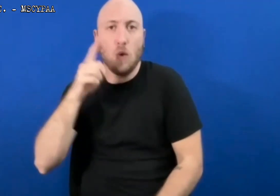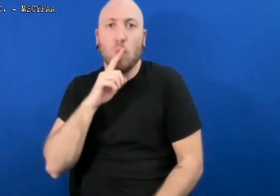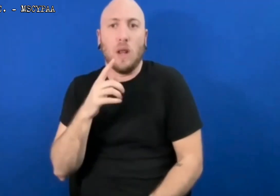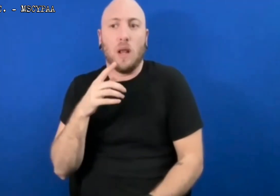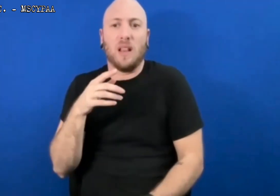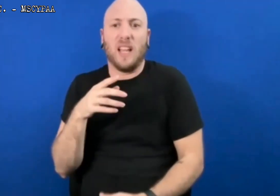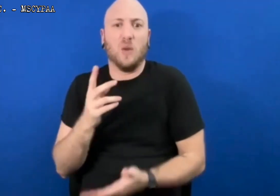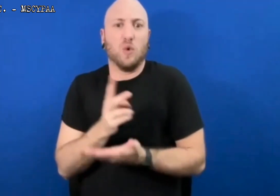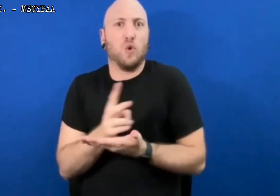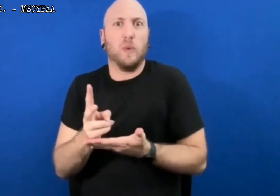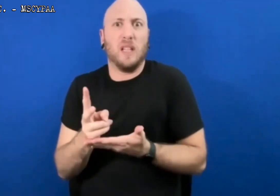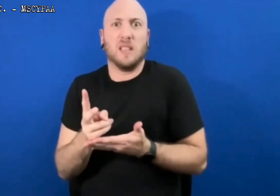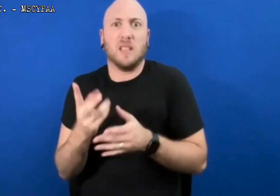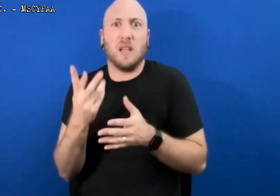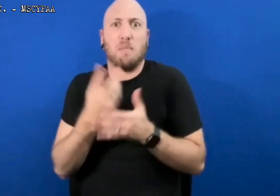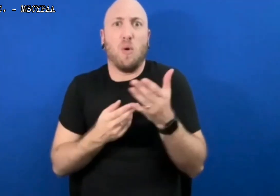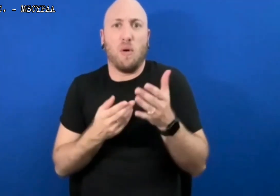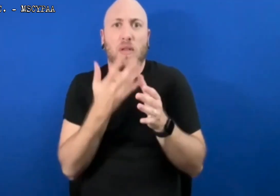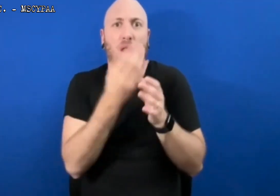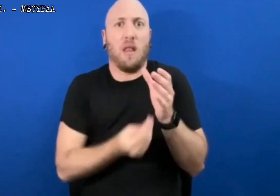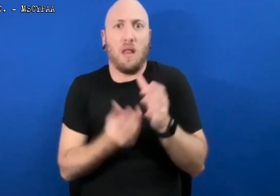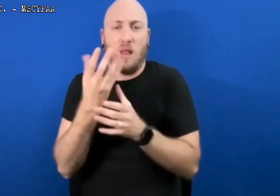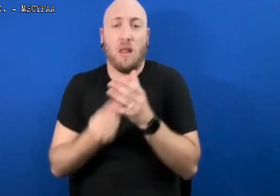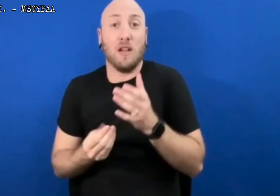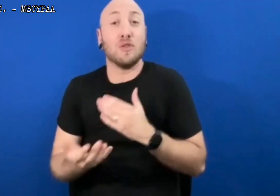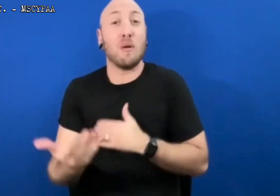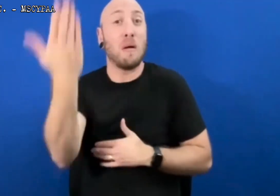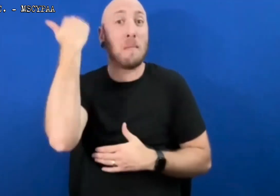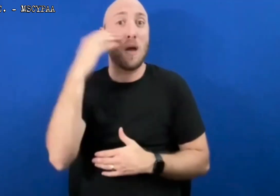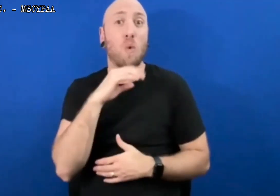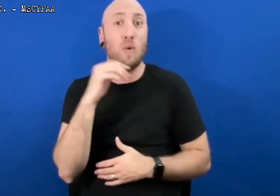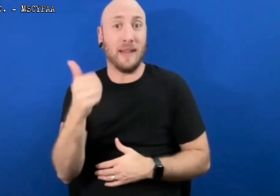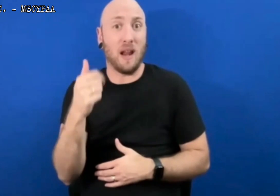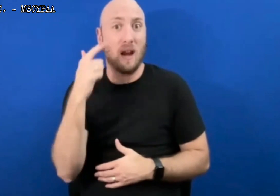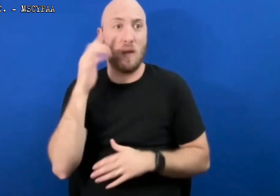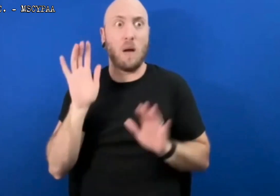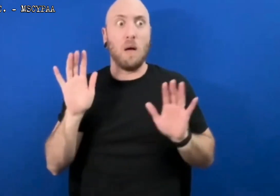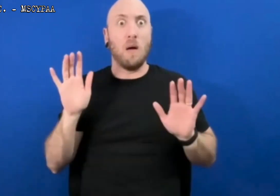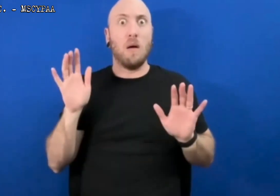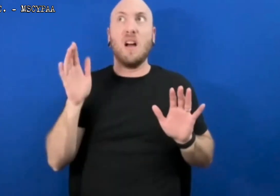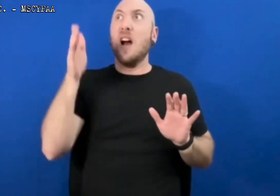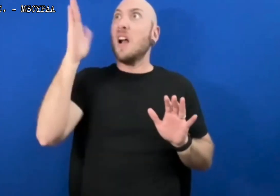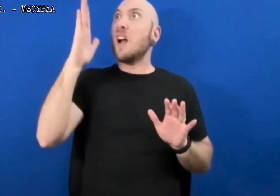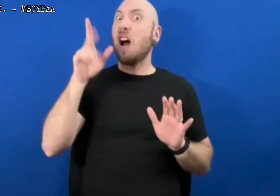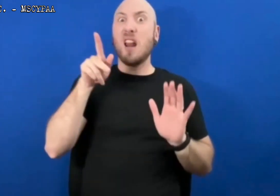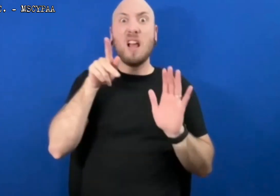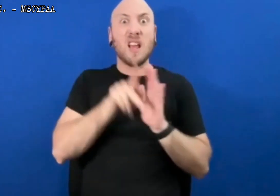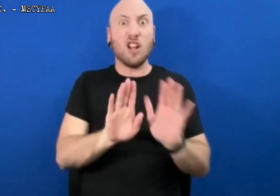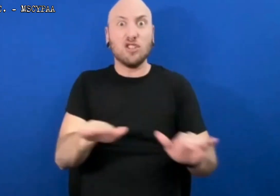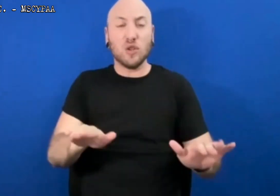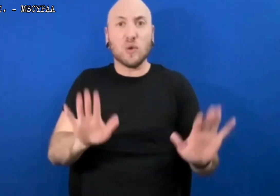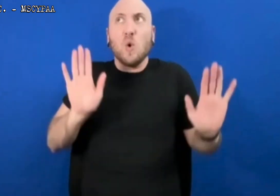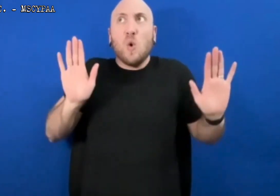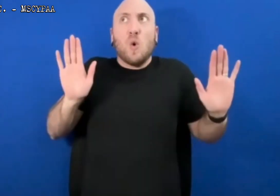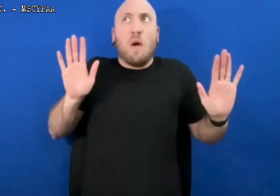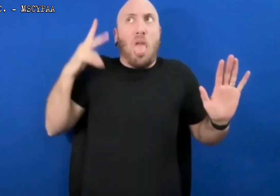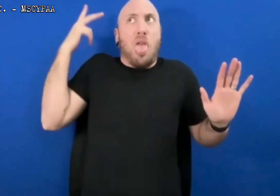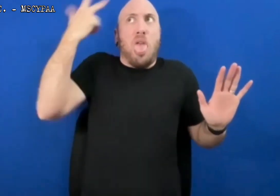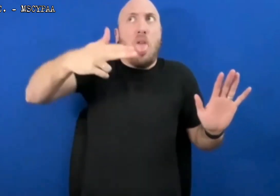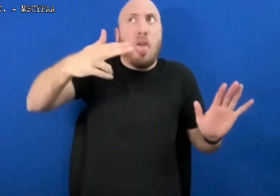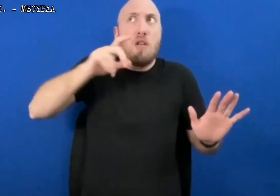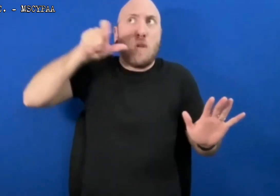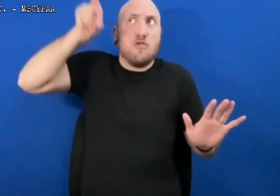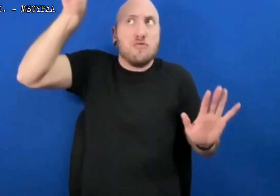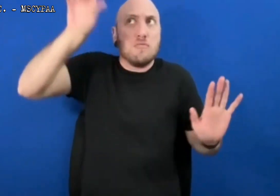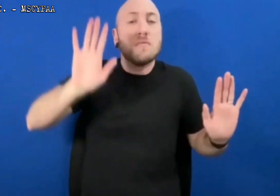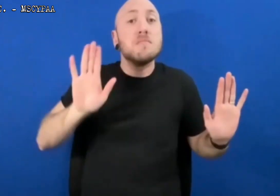So I was like, if God is real, if God kills children, like I'm all set with God. But when I got into this program, like they told me